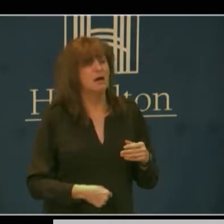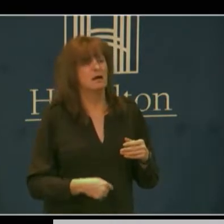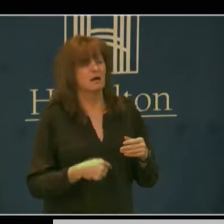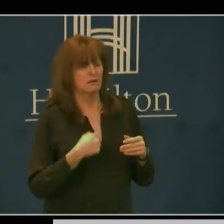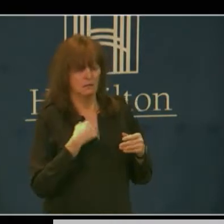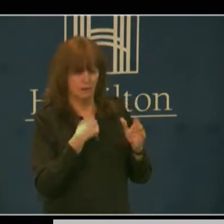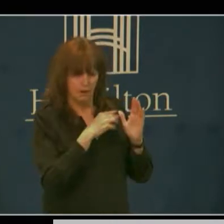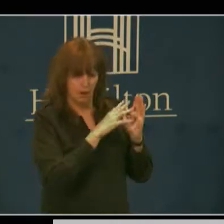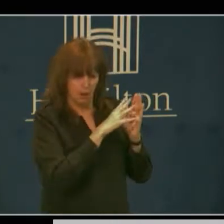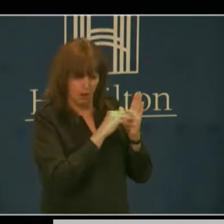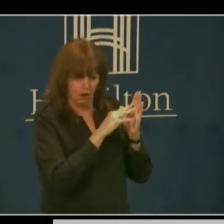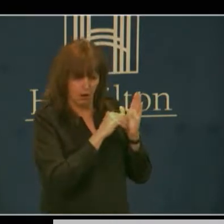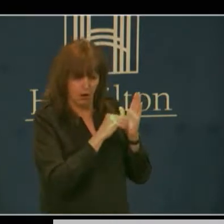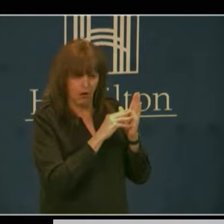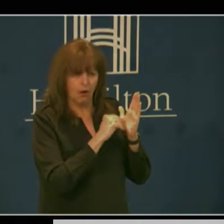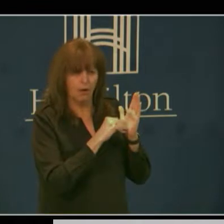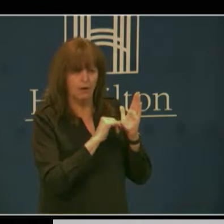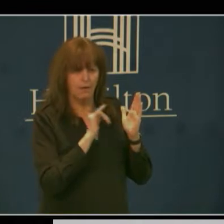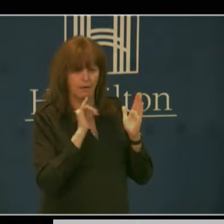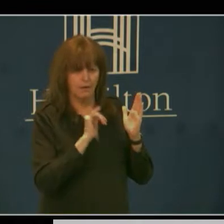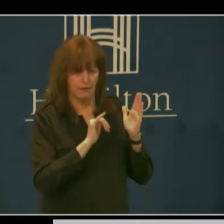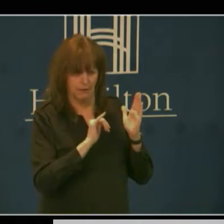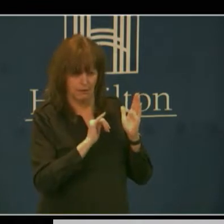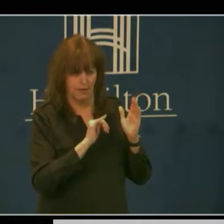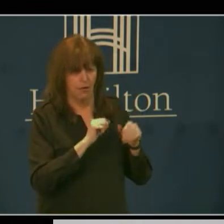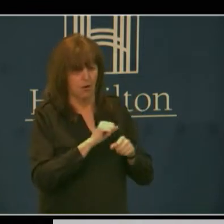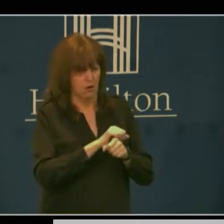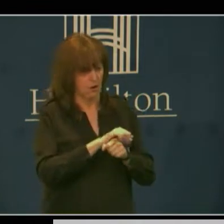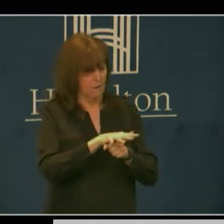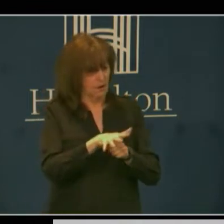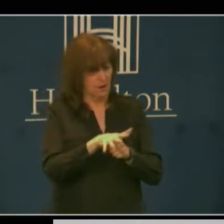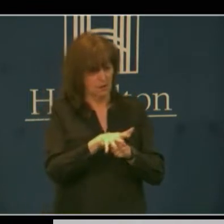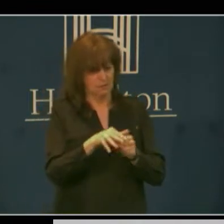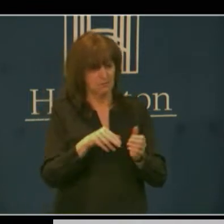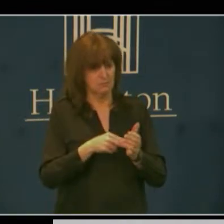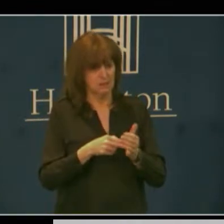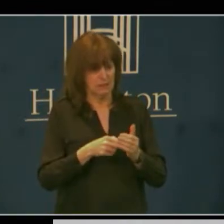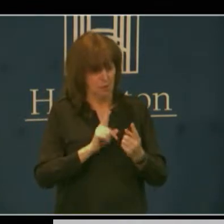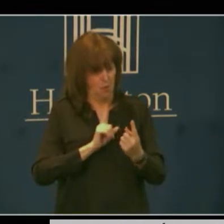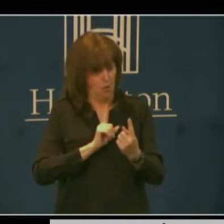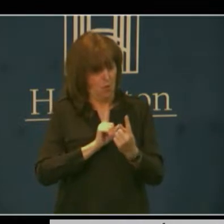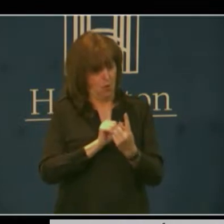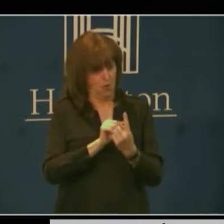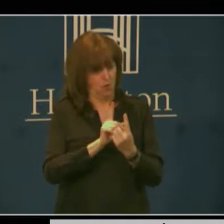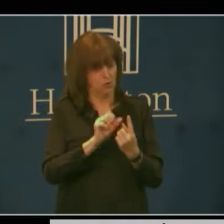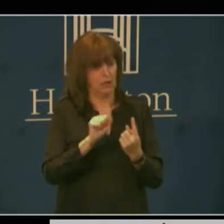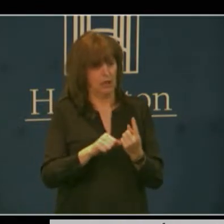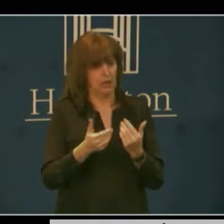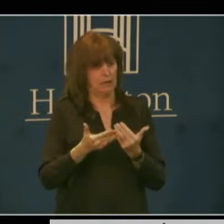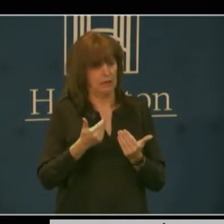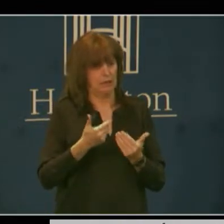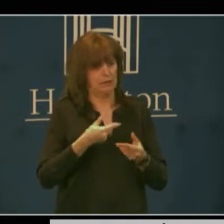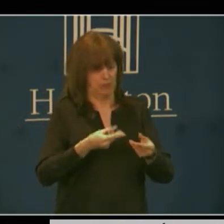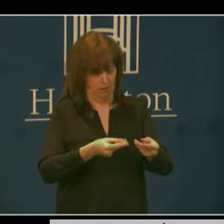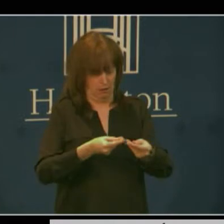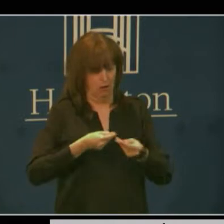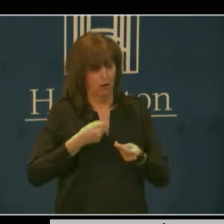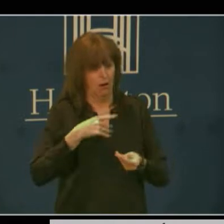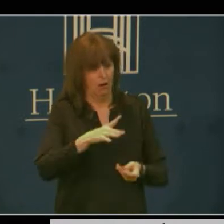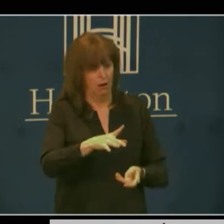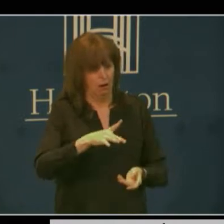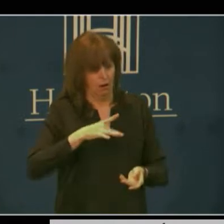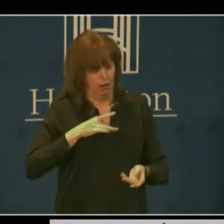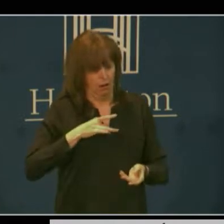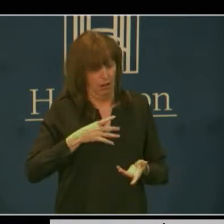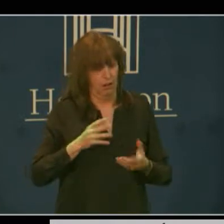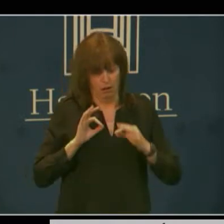to infect another person. In China, they remarked that there were a large number of family clusters. One